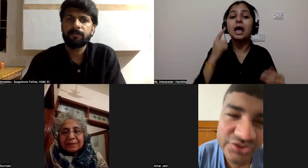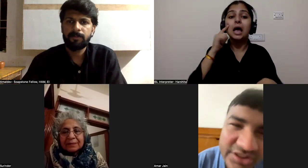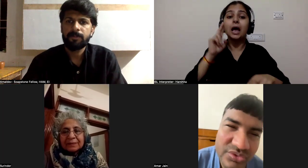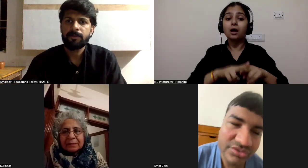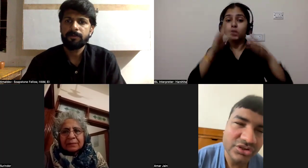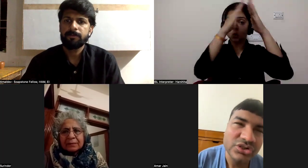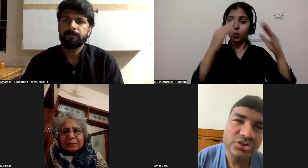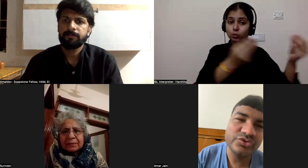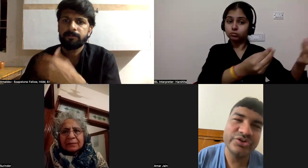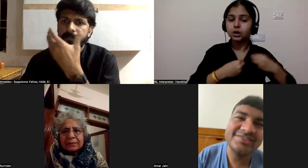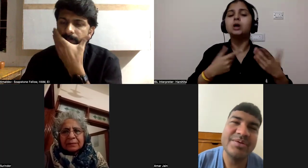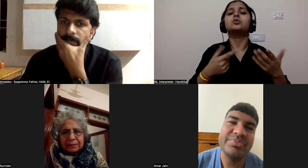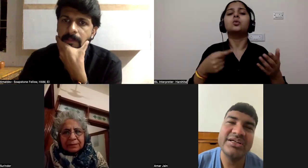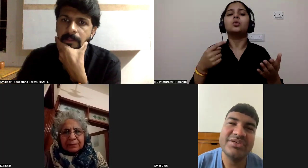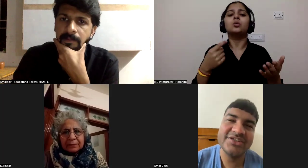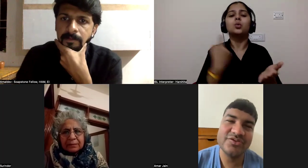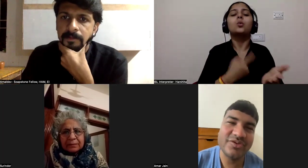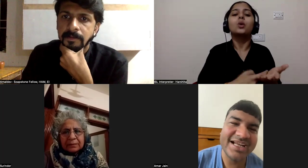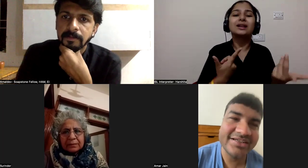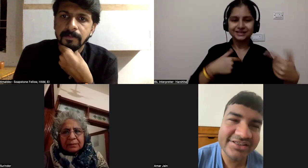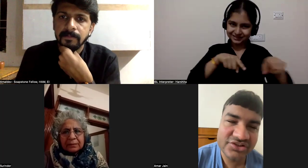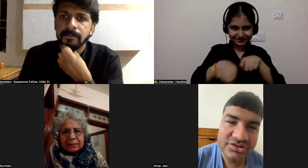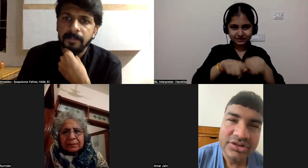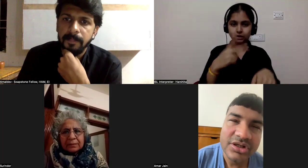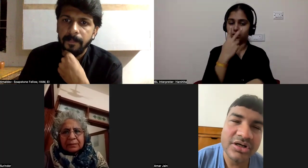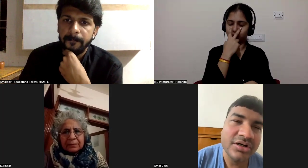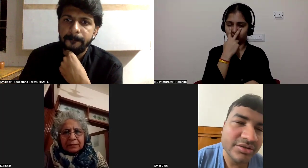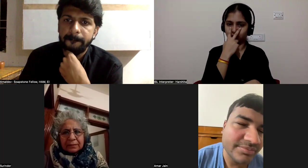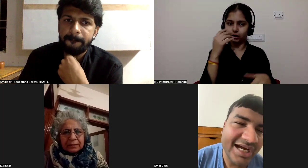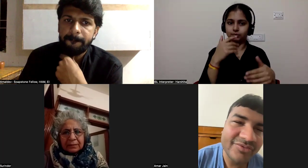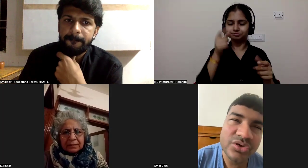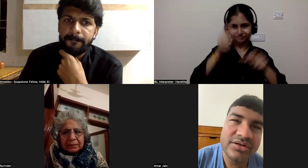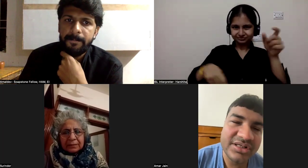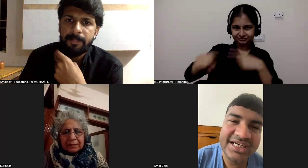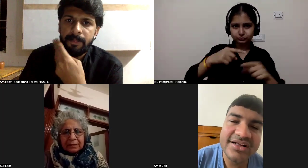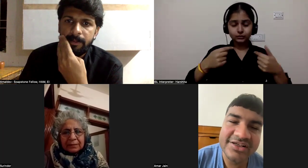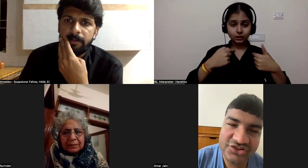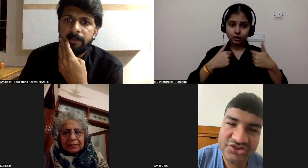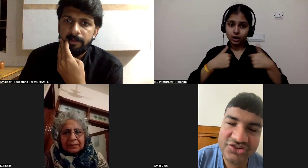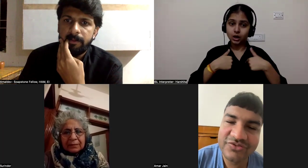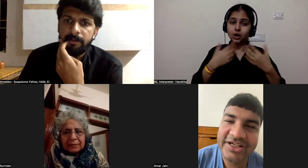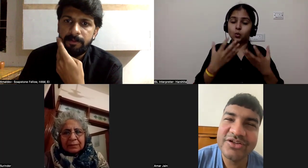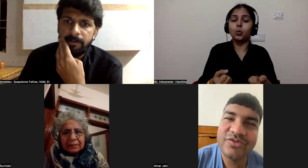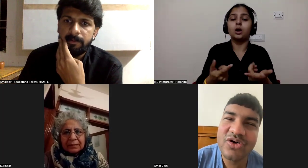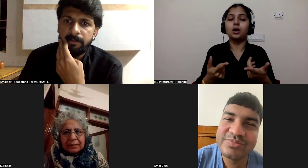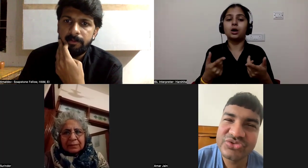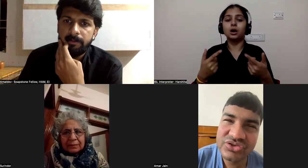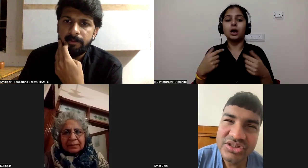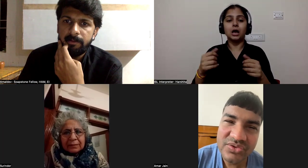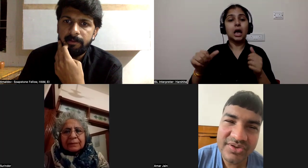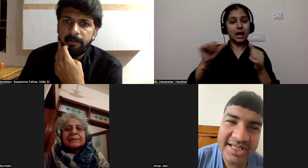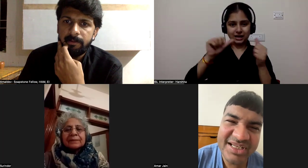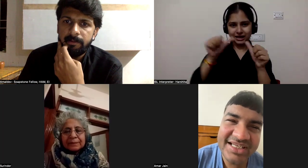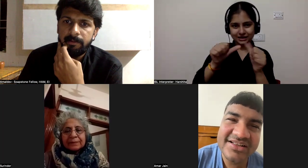provide housing loan. So, for example, in case of a blindness, I would need assistance in filling the